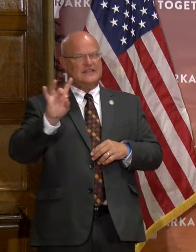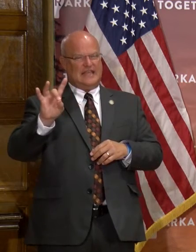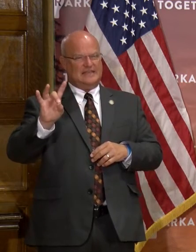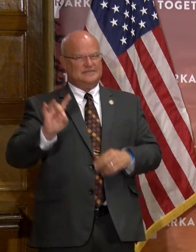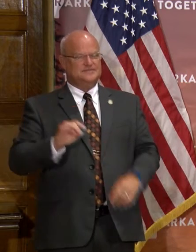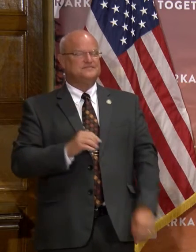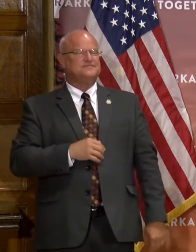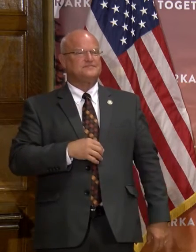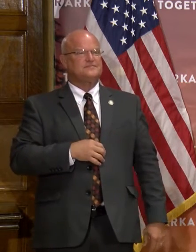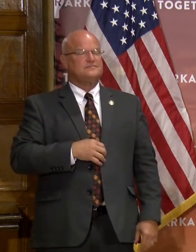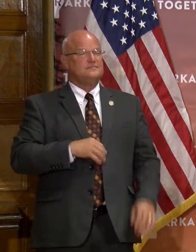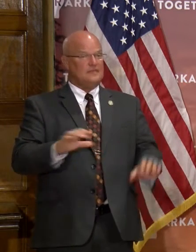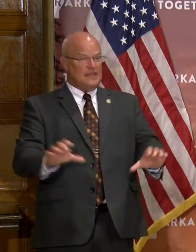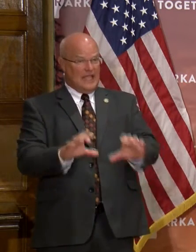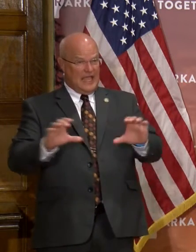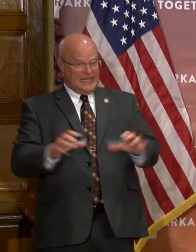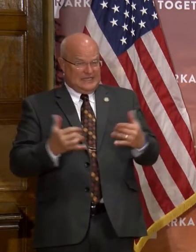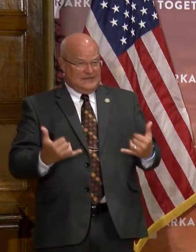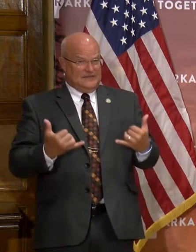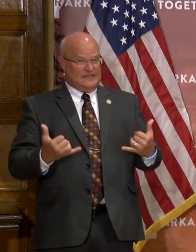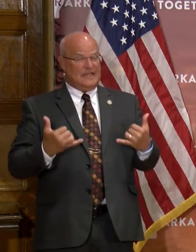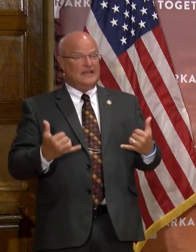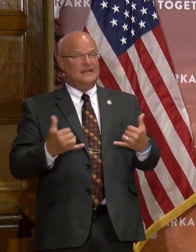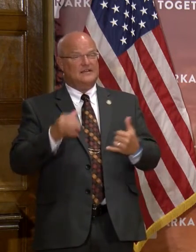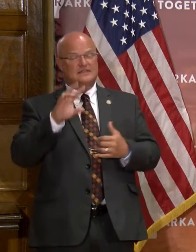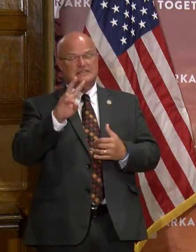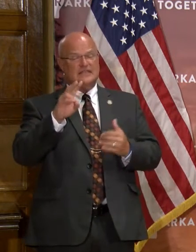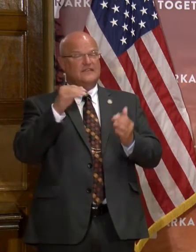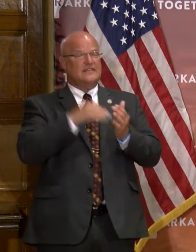678. Active cases now are